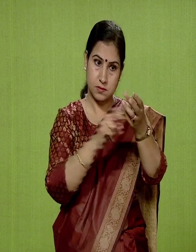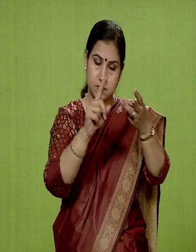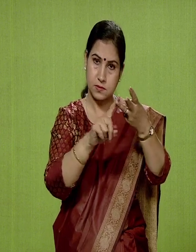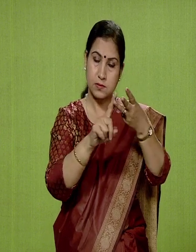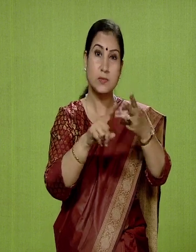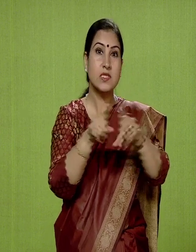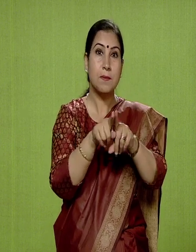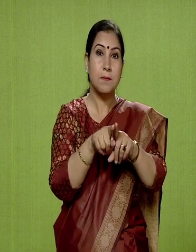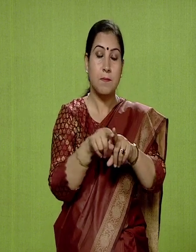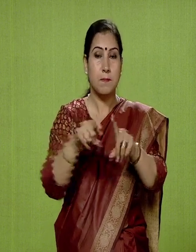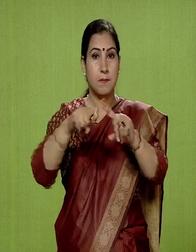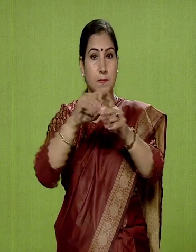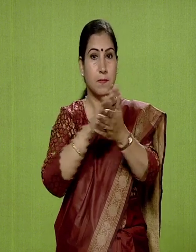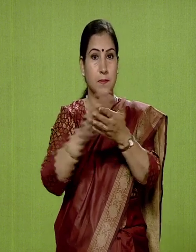Kheda movement.